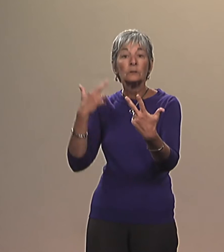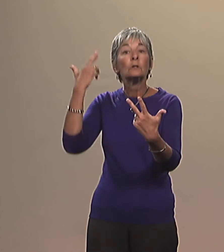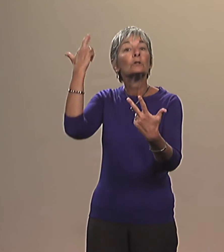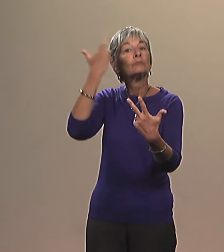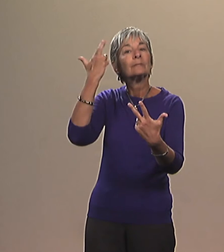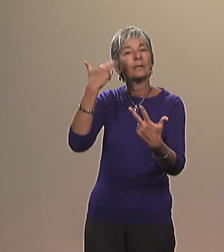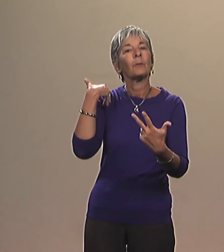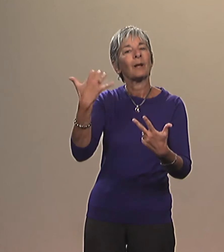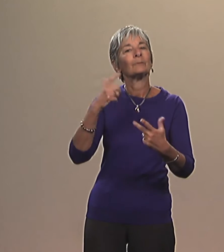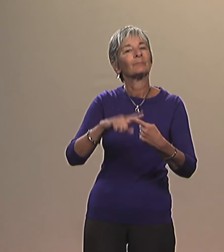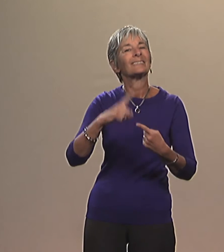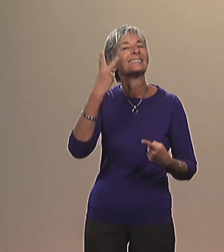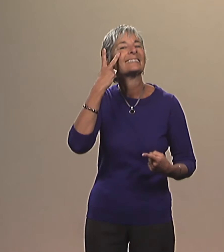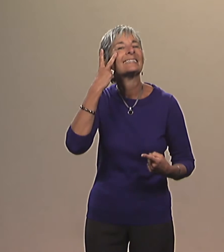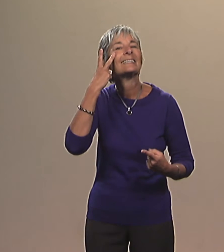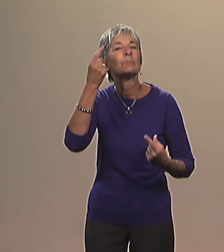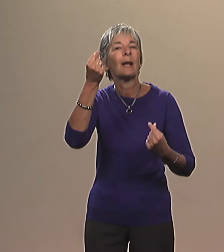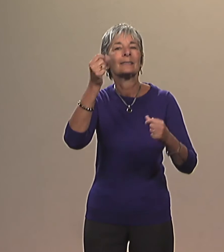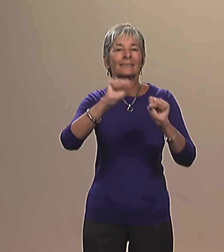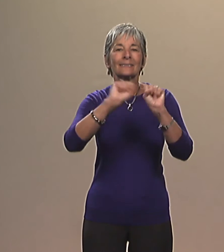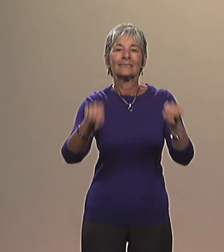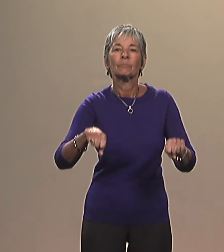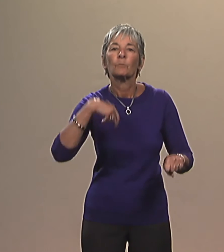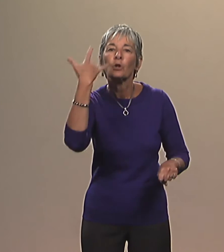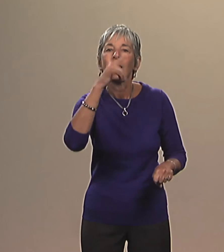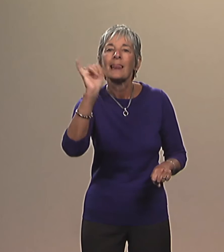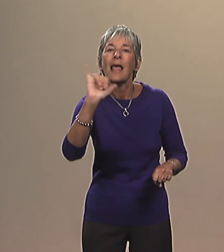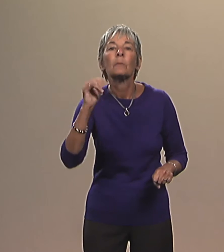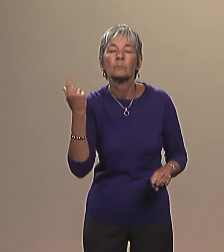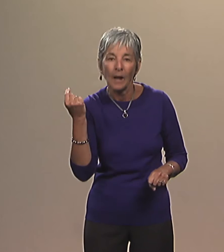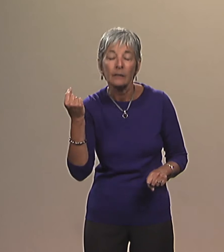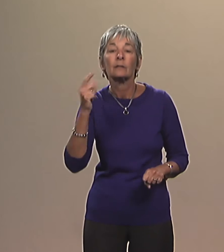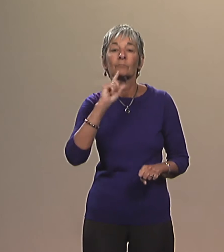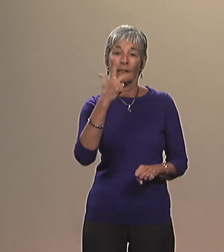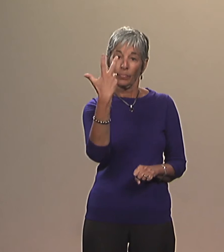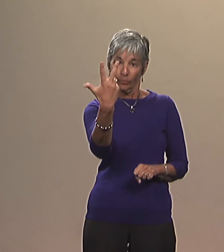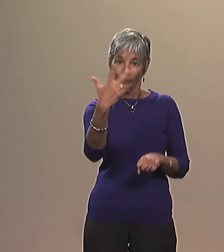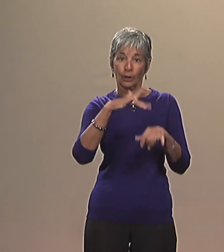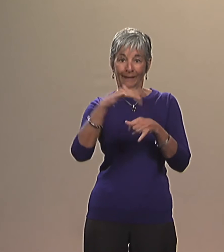The reason I attended all 3 of them is because I wanted to see what the system looked like.